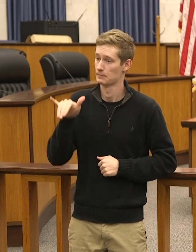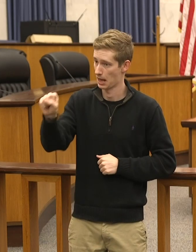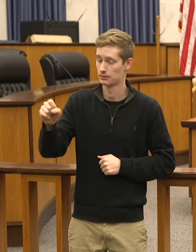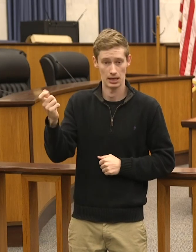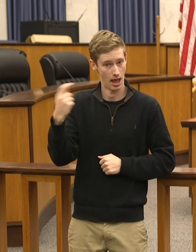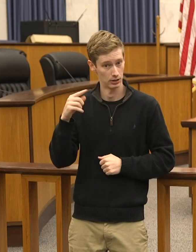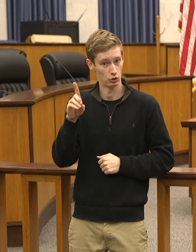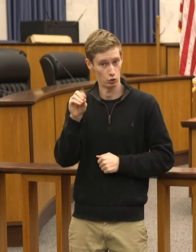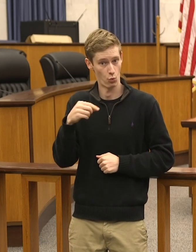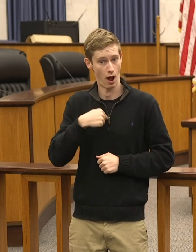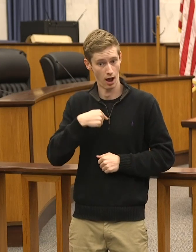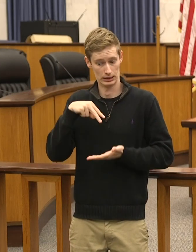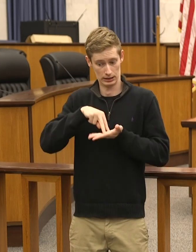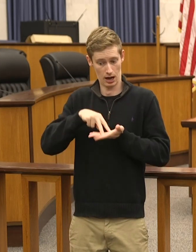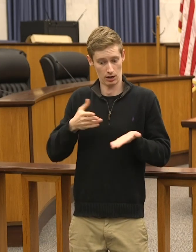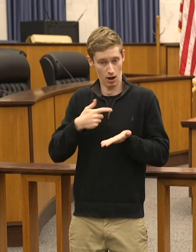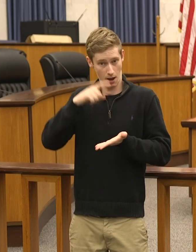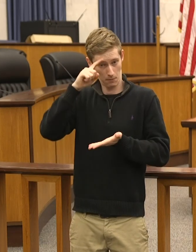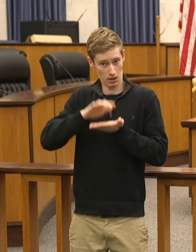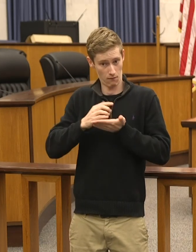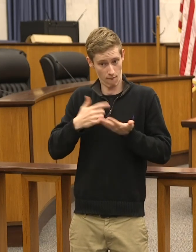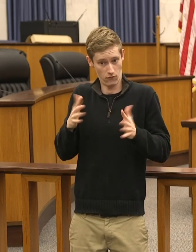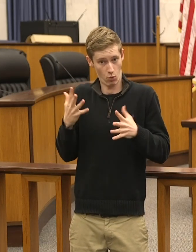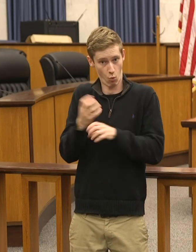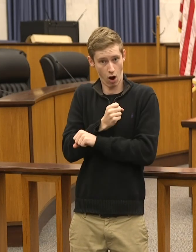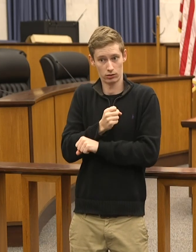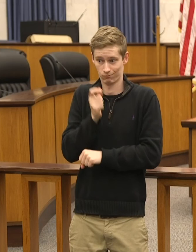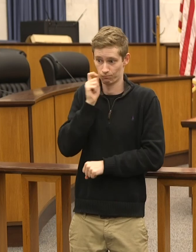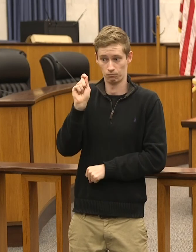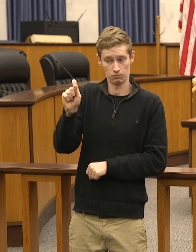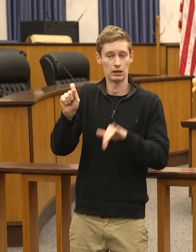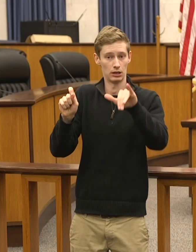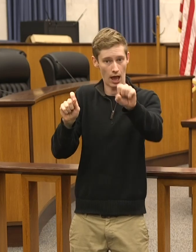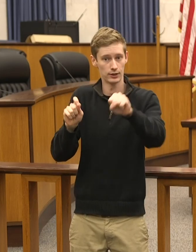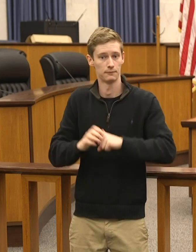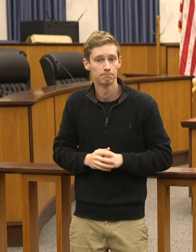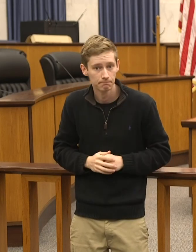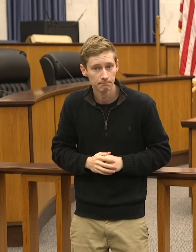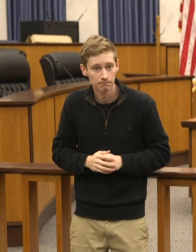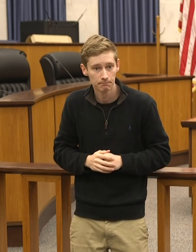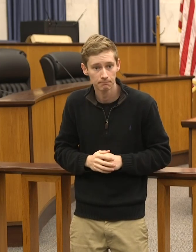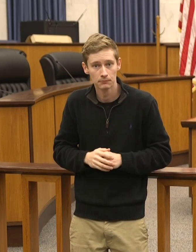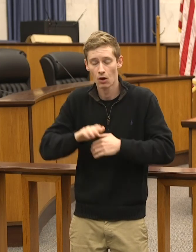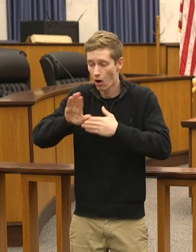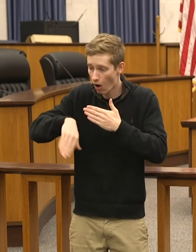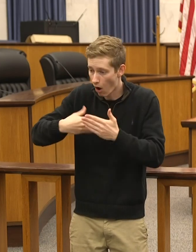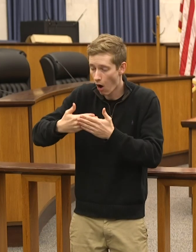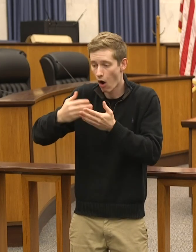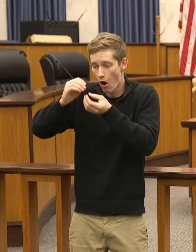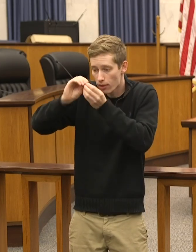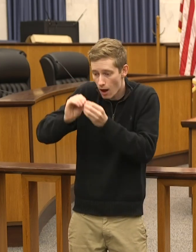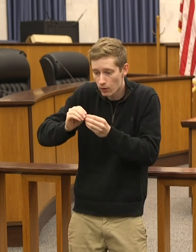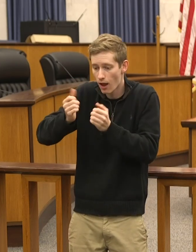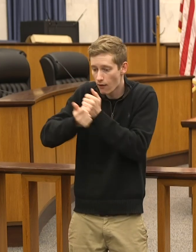was, standing here today, do I believe I've won outright? Yes. Every indication that we've seen is